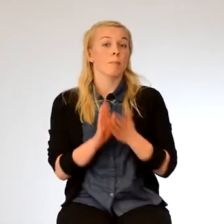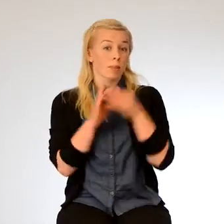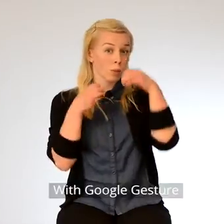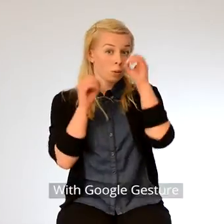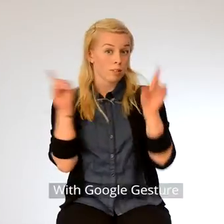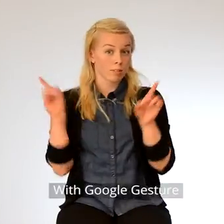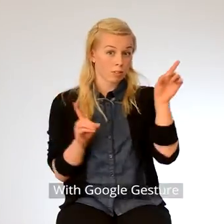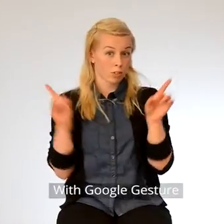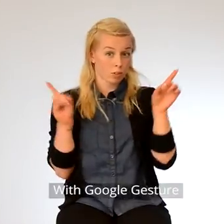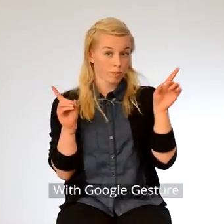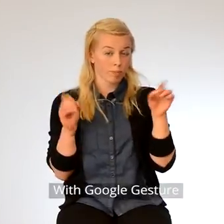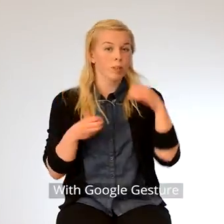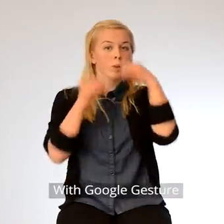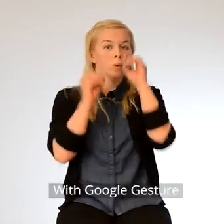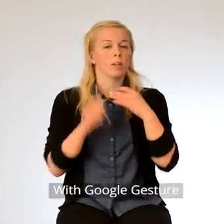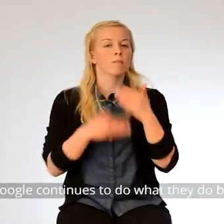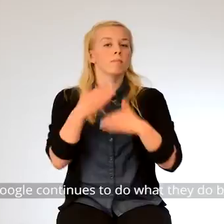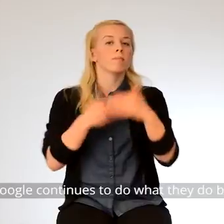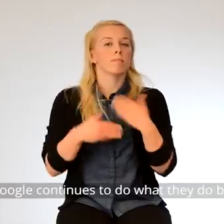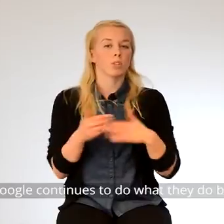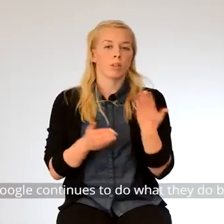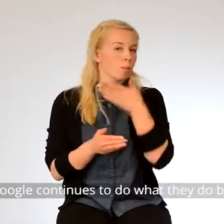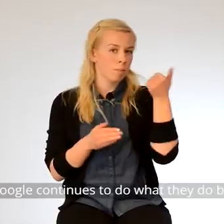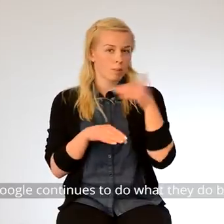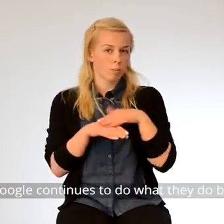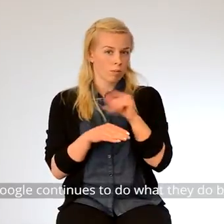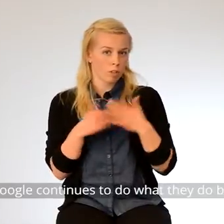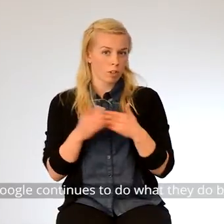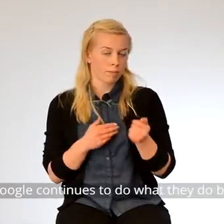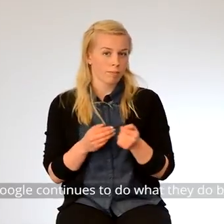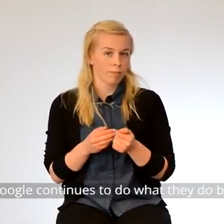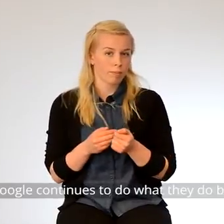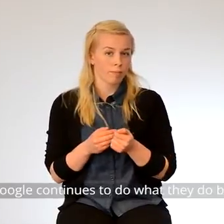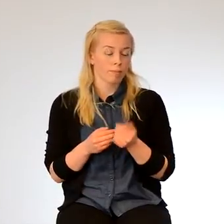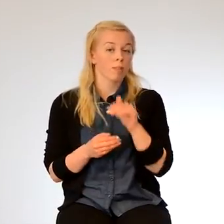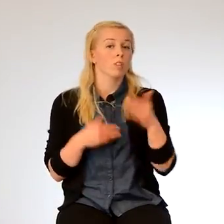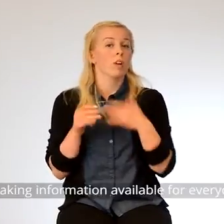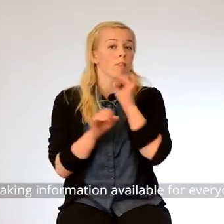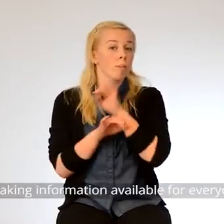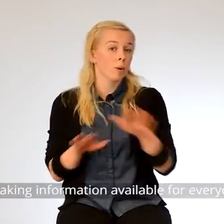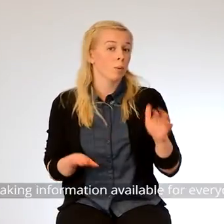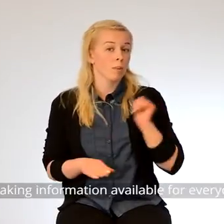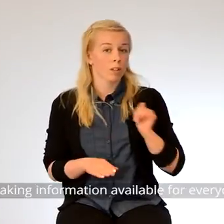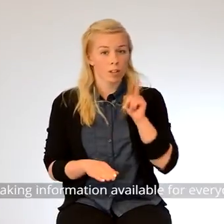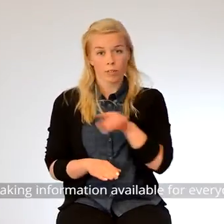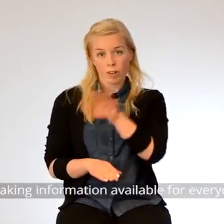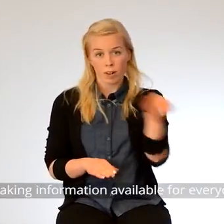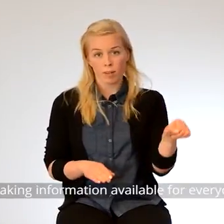With Google Gesture, Google continues to do what they do best, making information available for